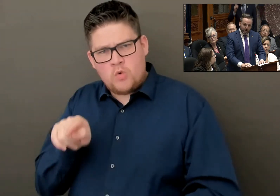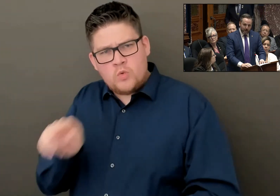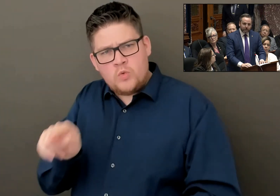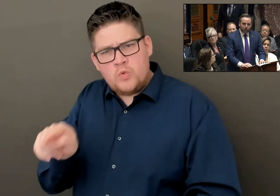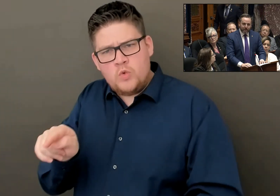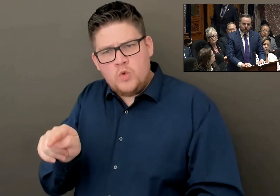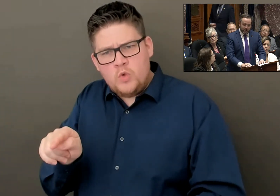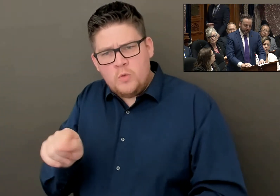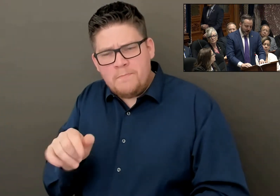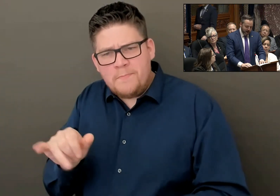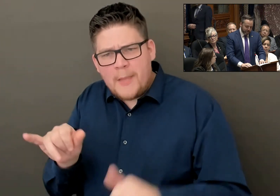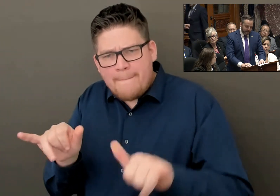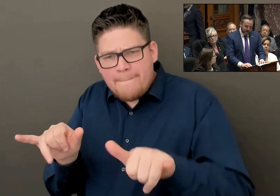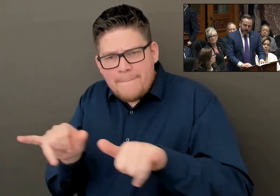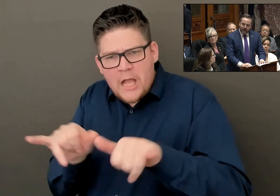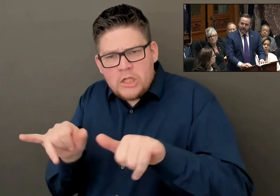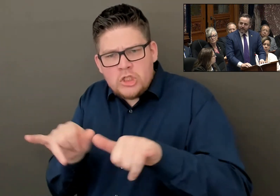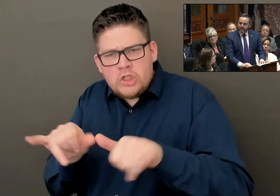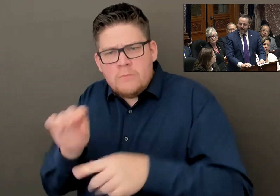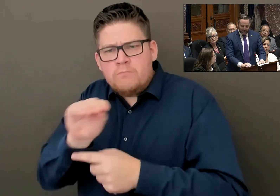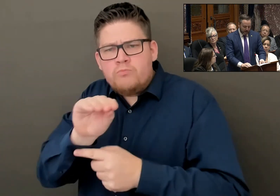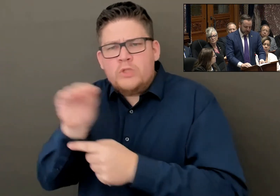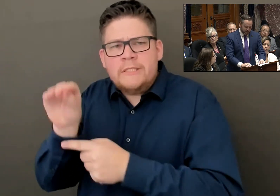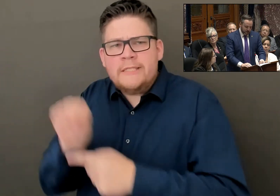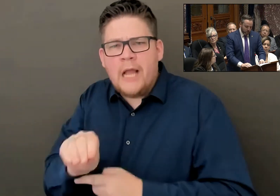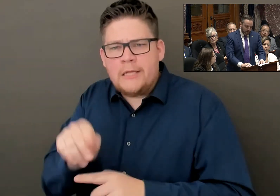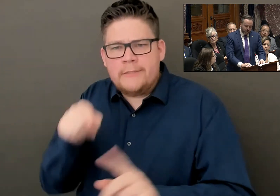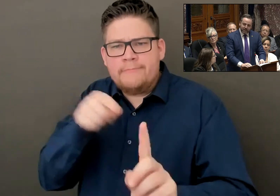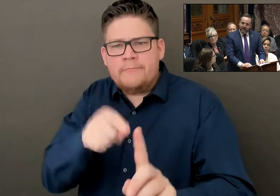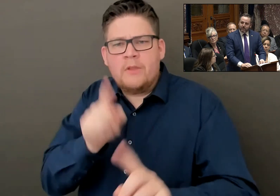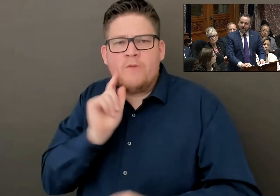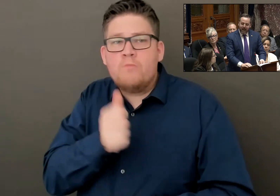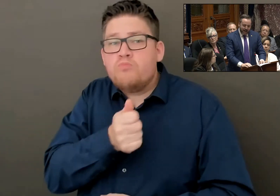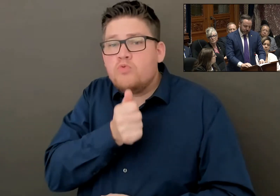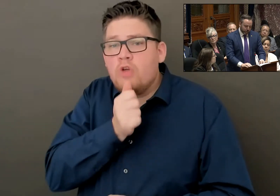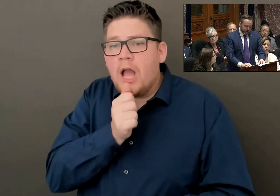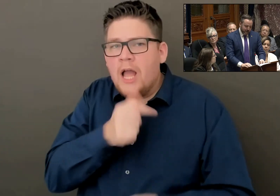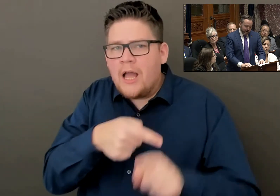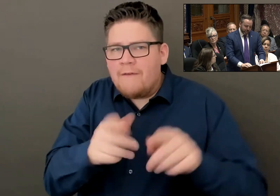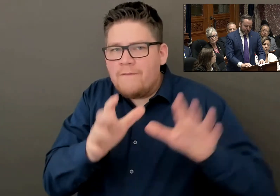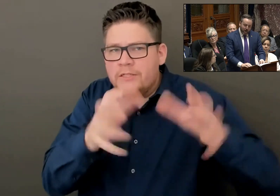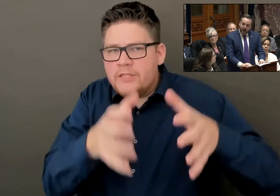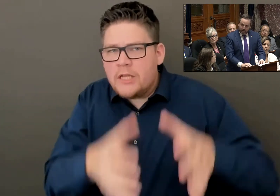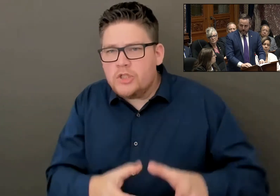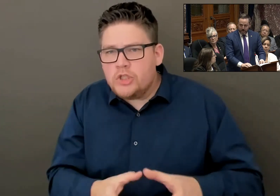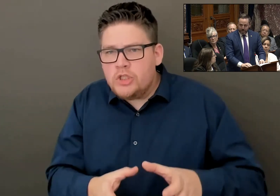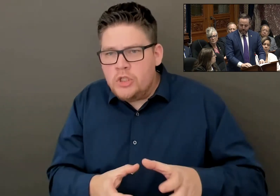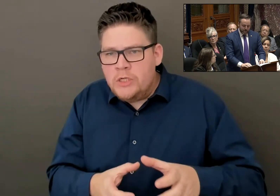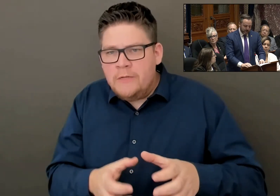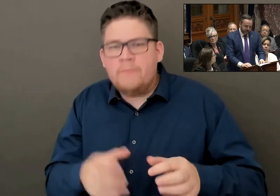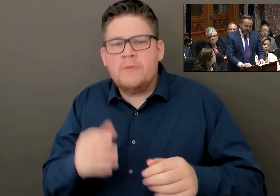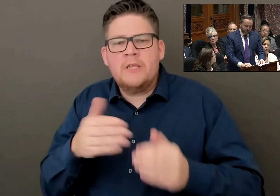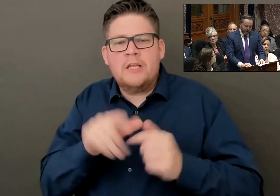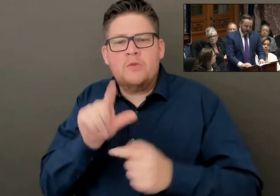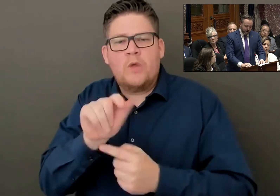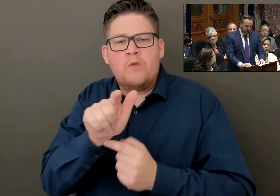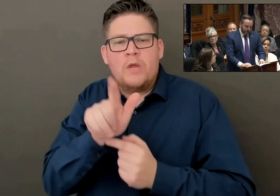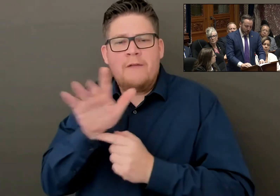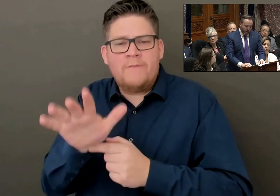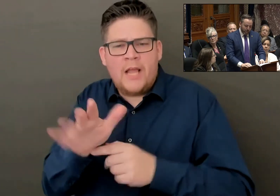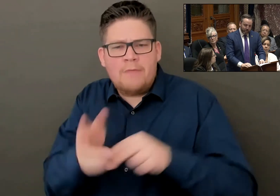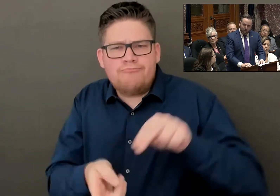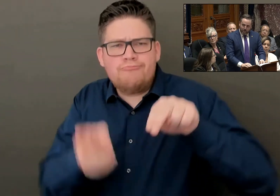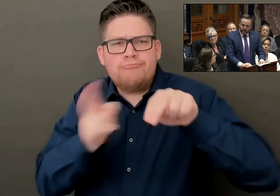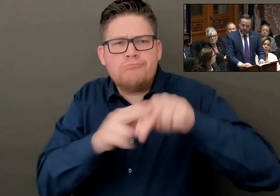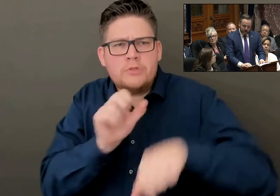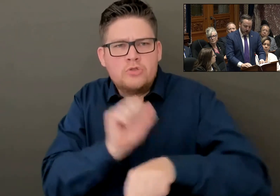growth in 2025? And can he tell us what it would take to actually get fired from his cabinet for